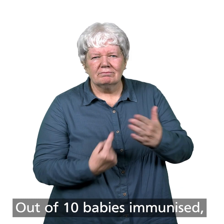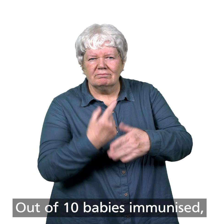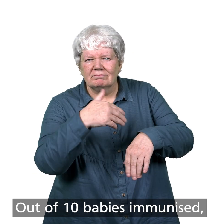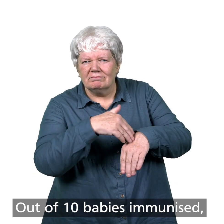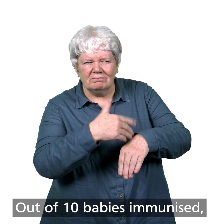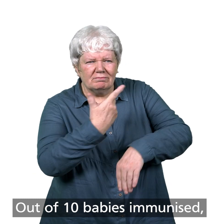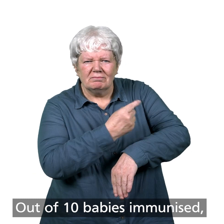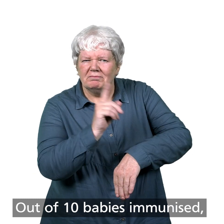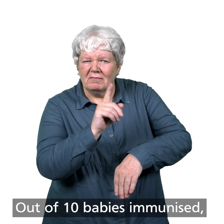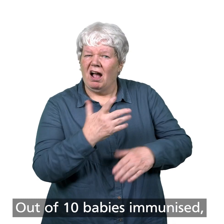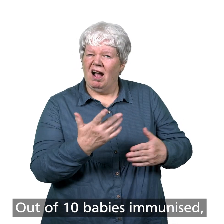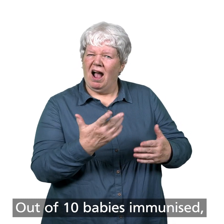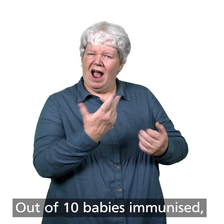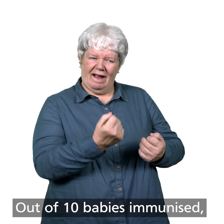Out of 10 babies immunised,